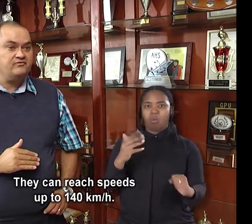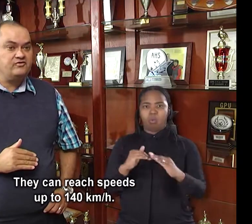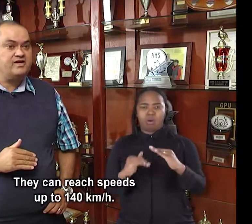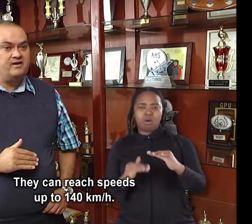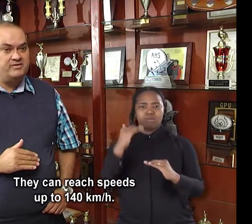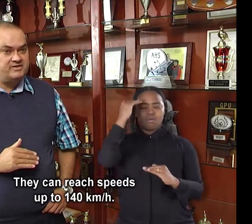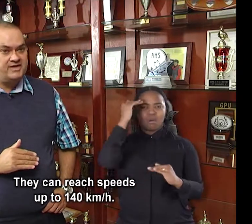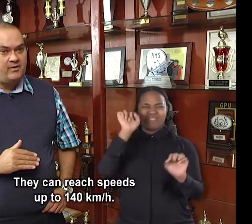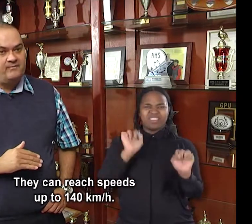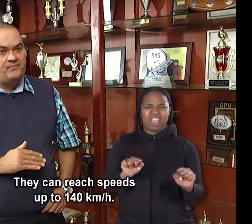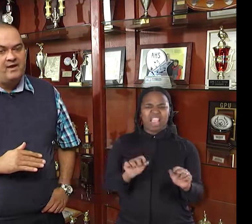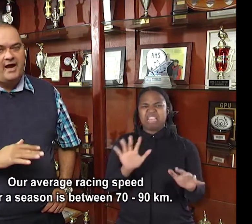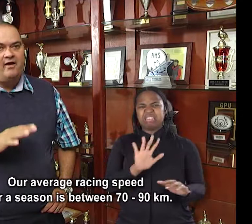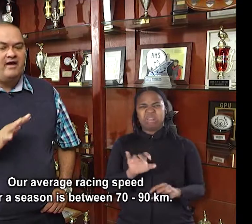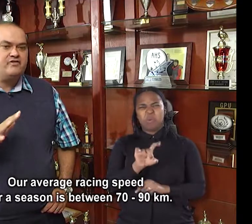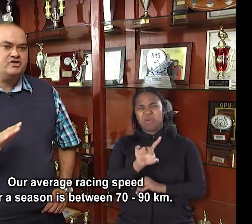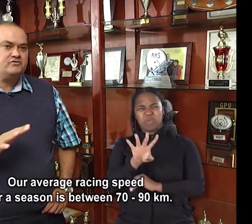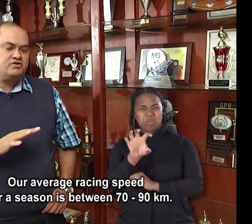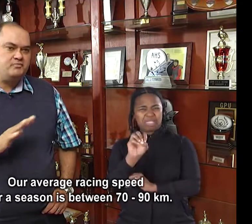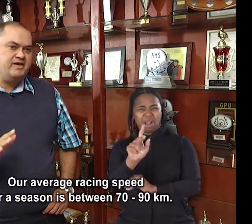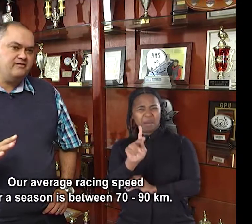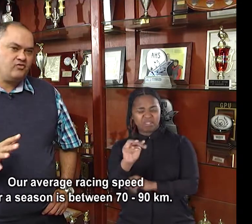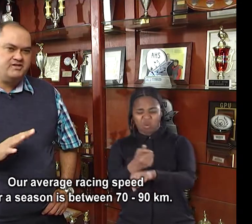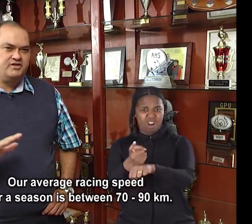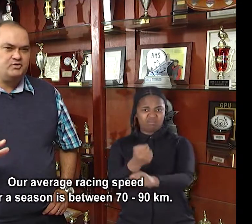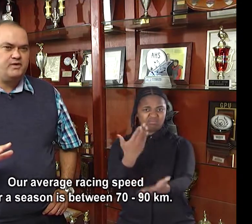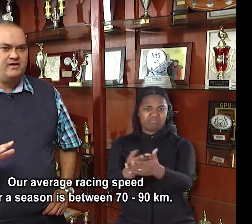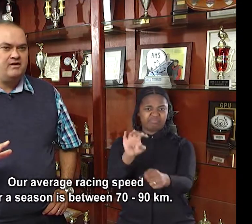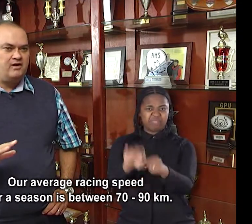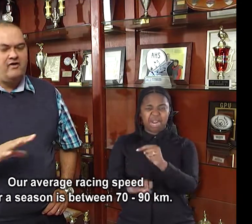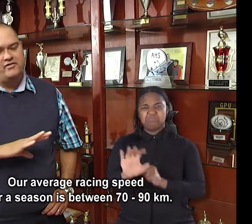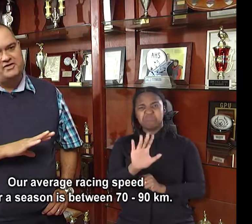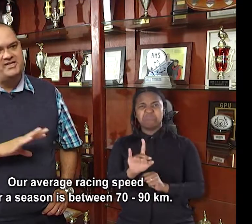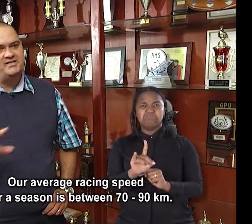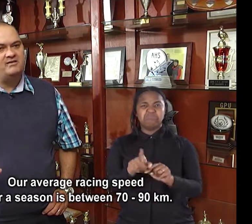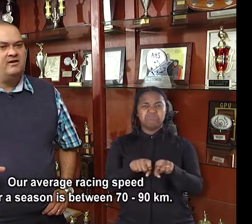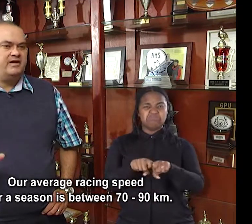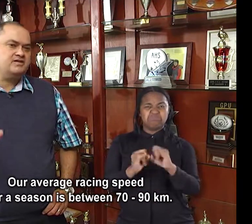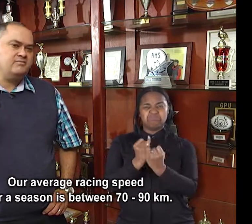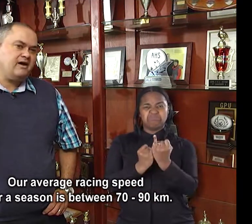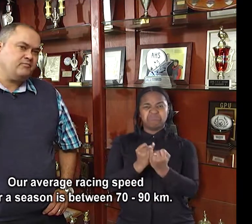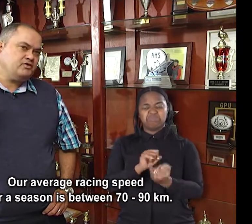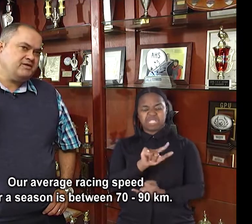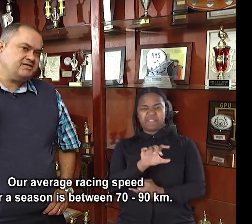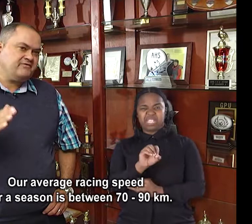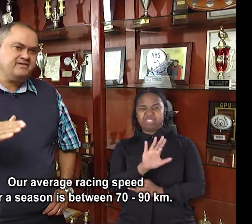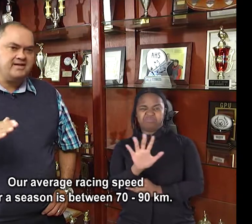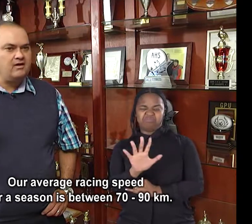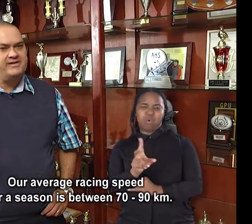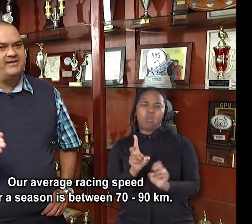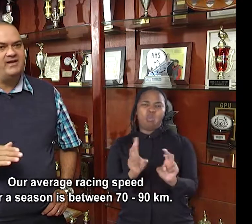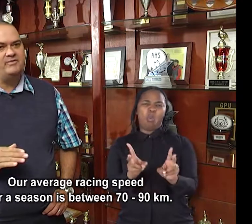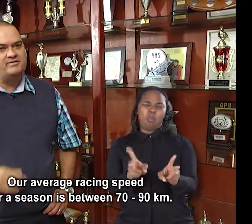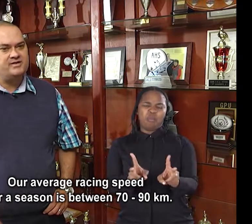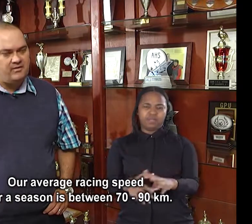up to 140 kilometers an hour. Our average speed, racing speed over a season is about between 70